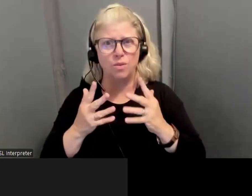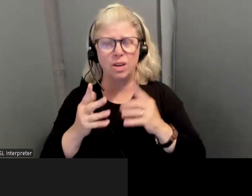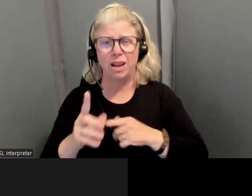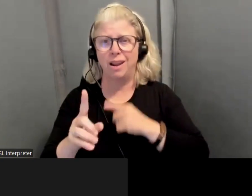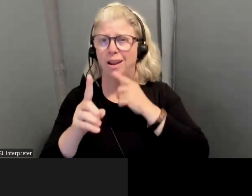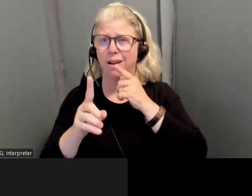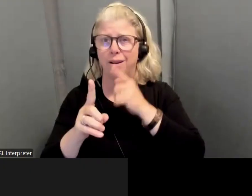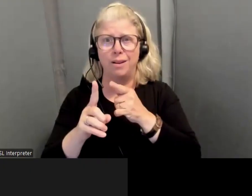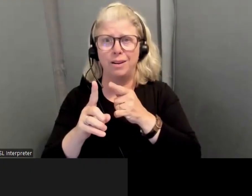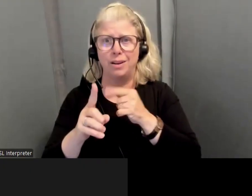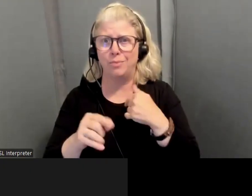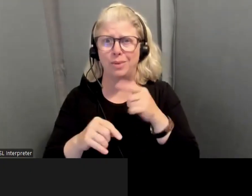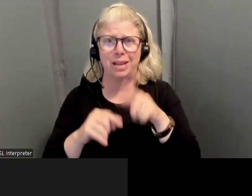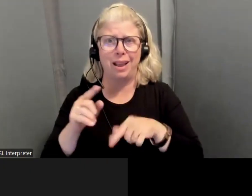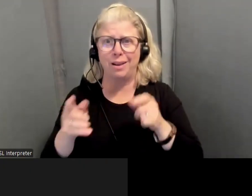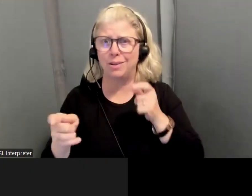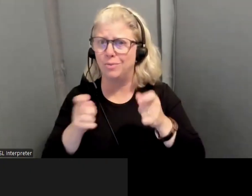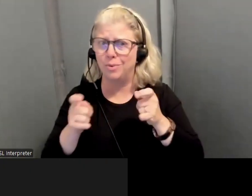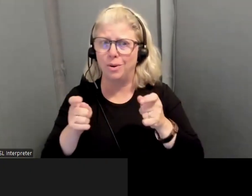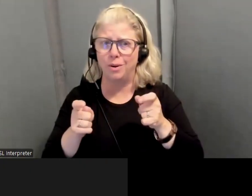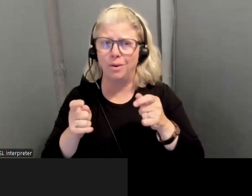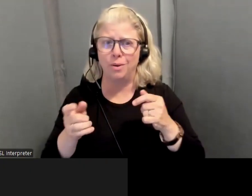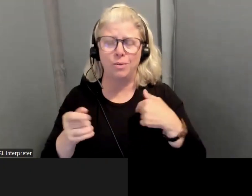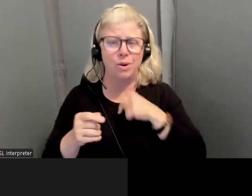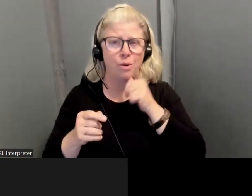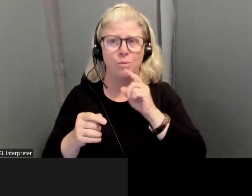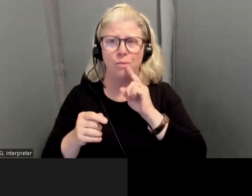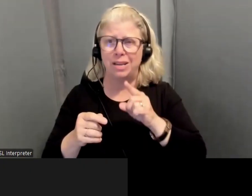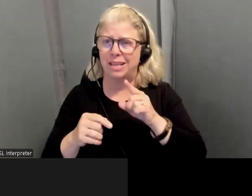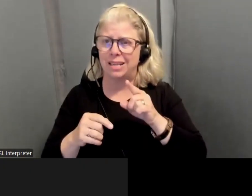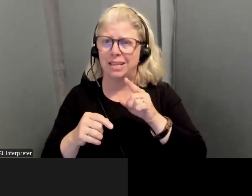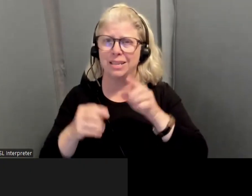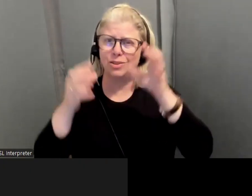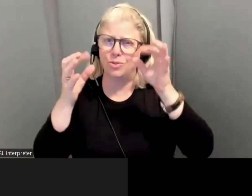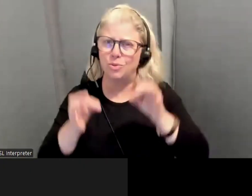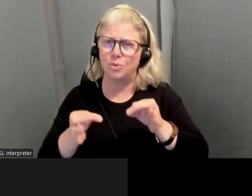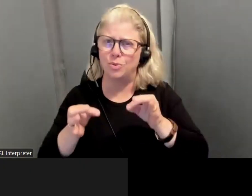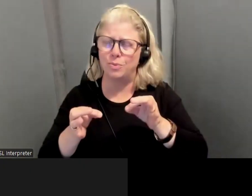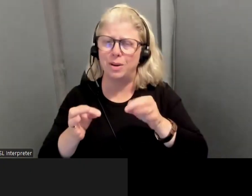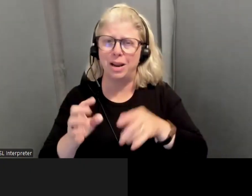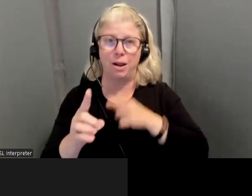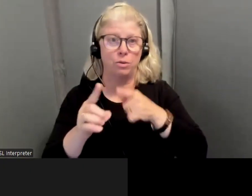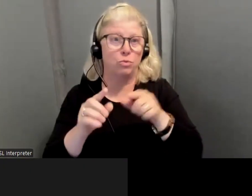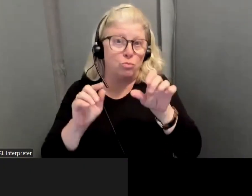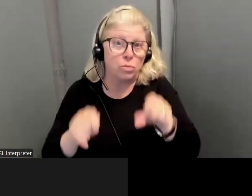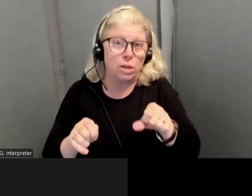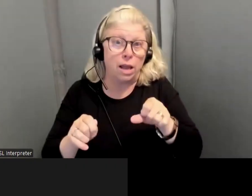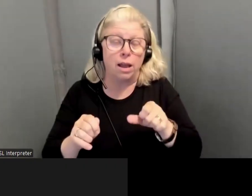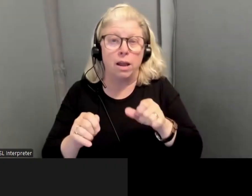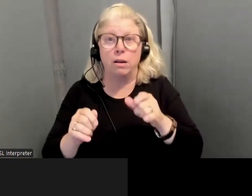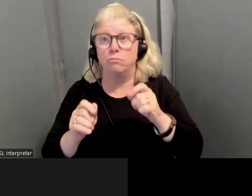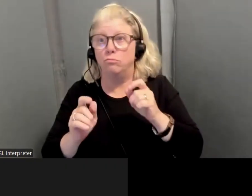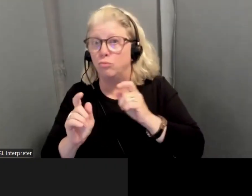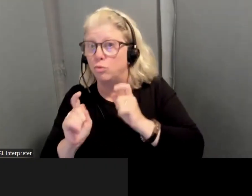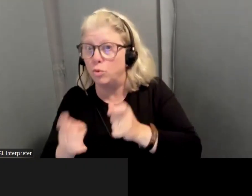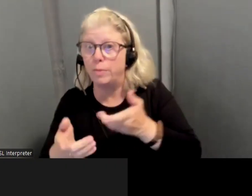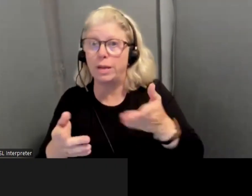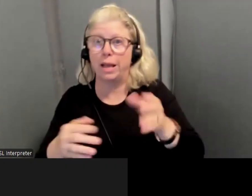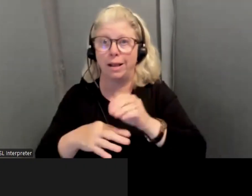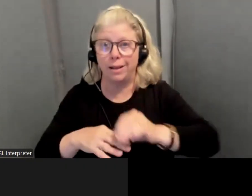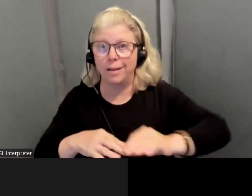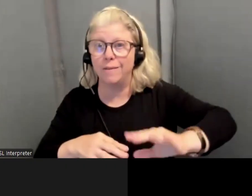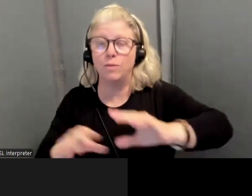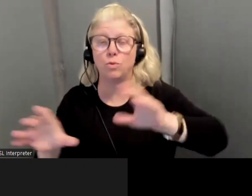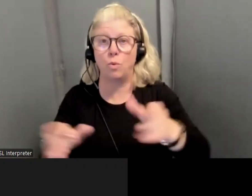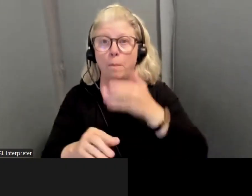not under our control. We can't really determine outcomes. We can contribute to things, obviously. We can do